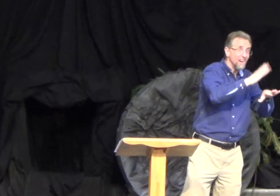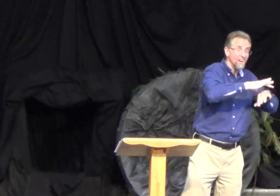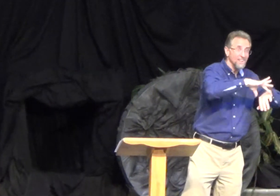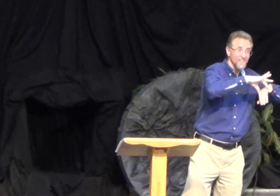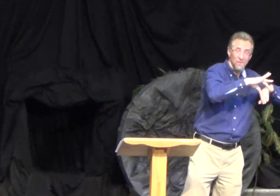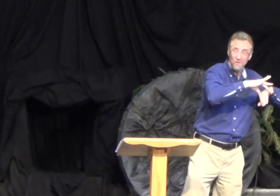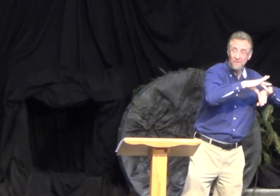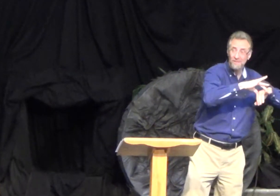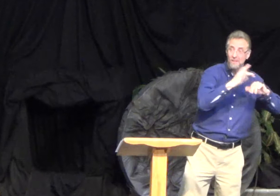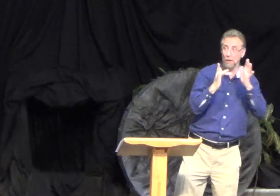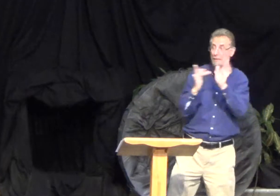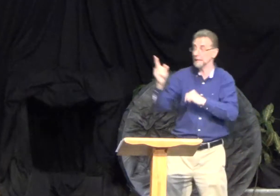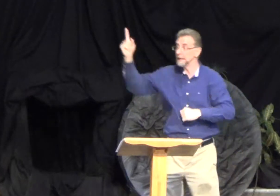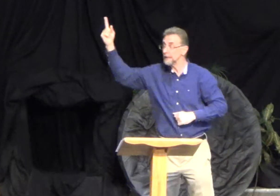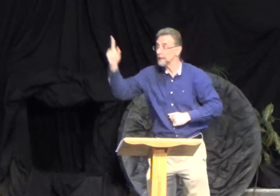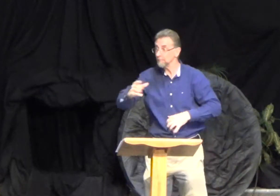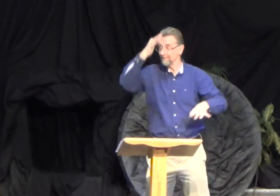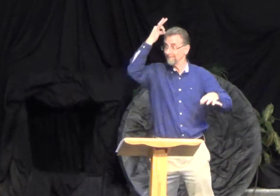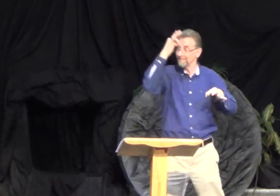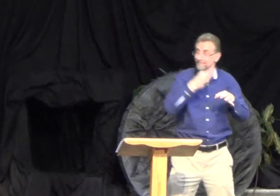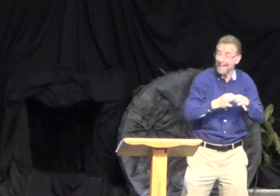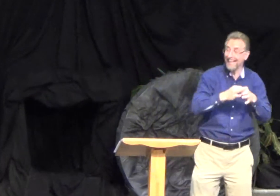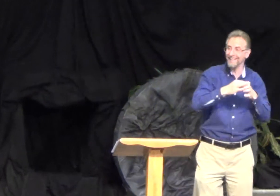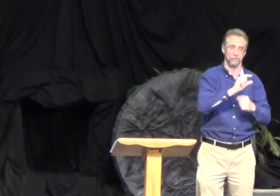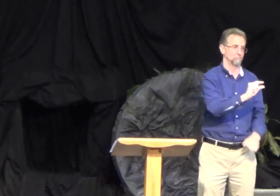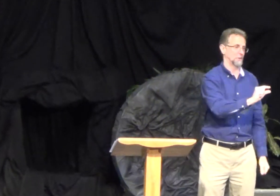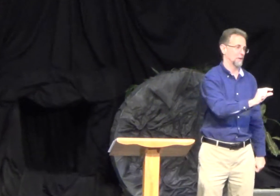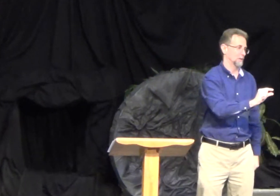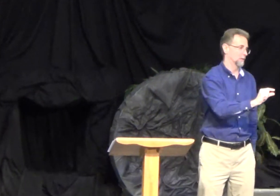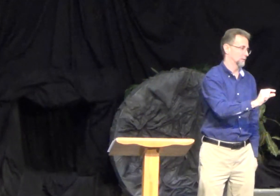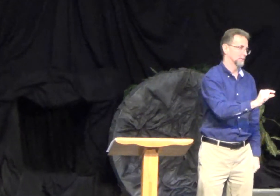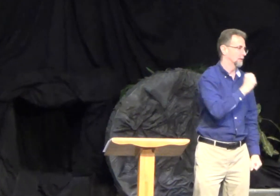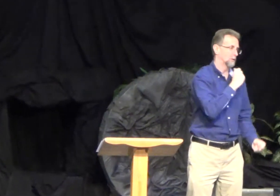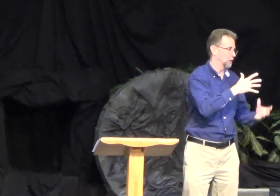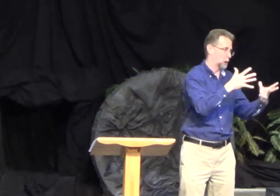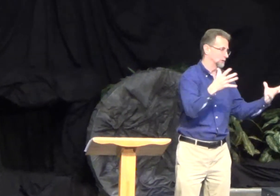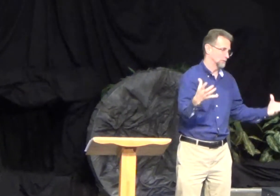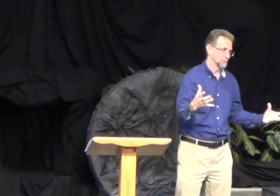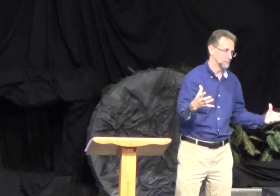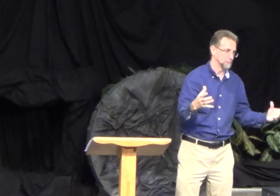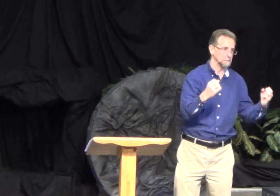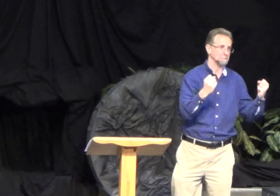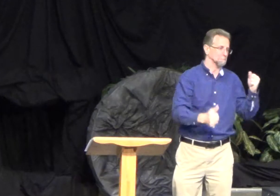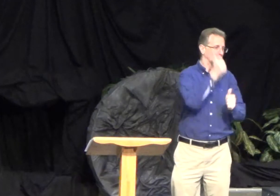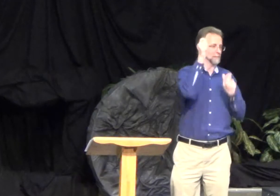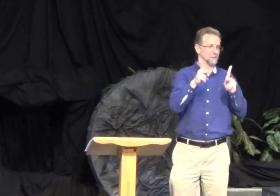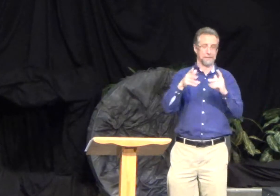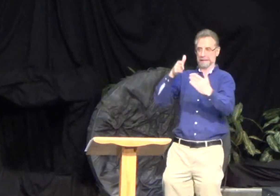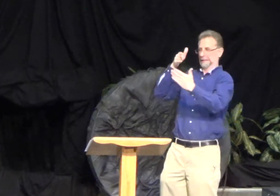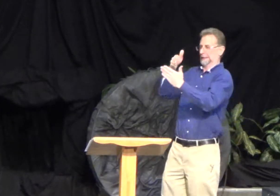you will find the ones who are faithful. When Jesus comes back, you will find those who are faithful. They may not be many.